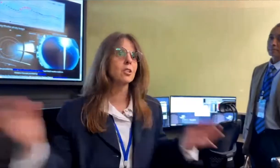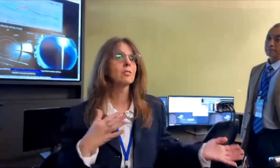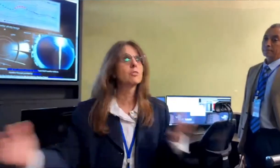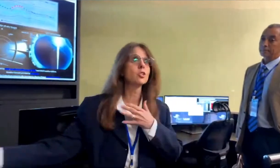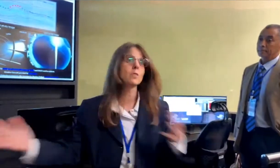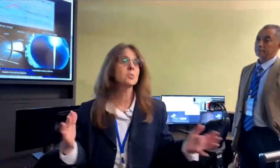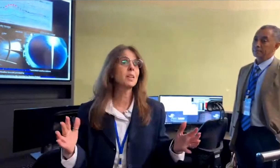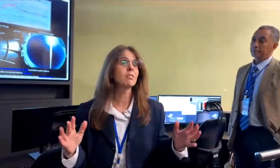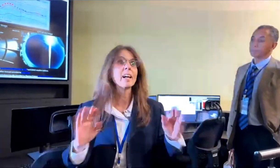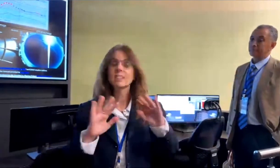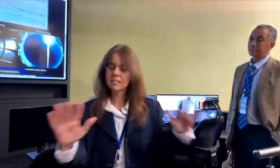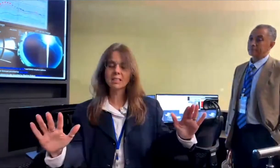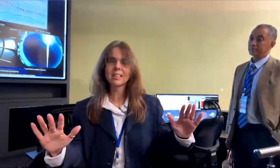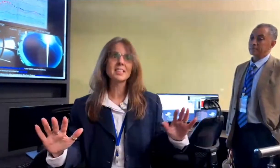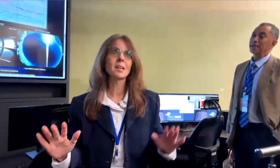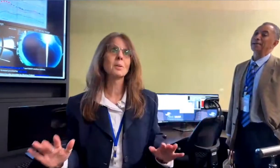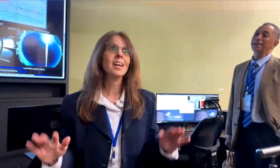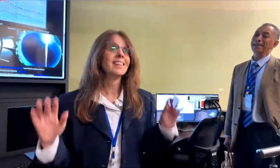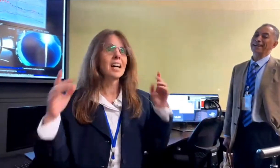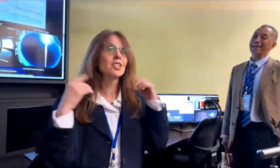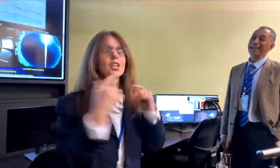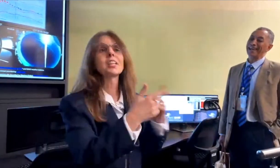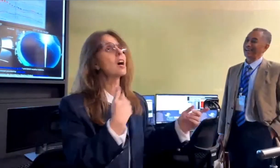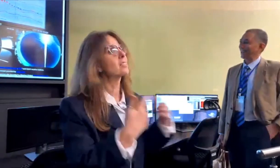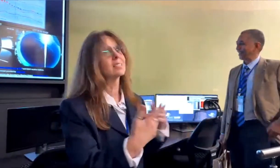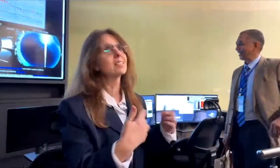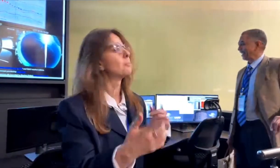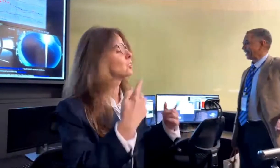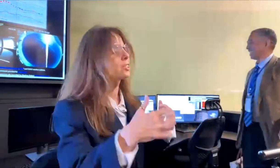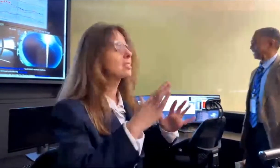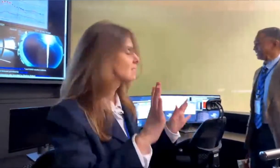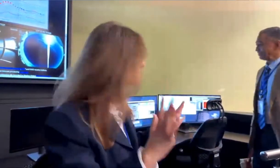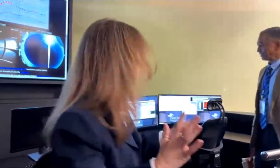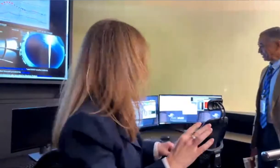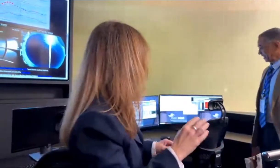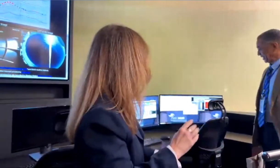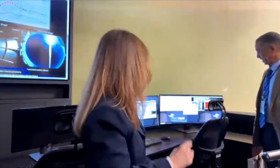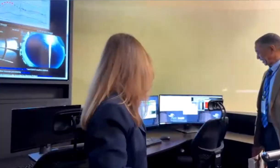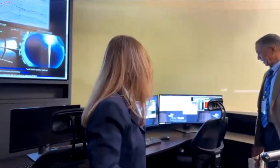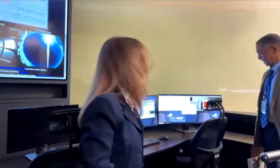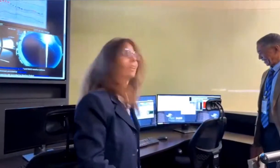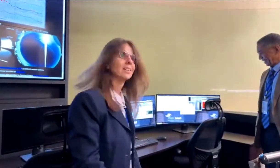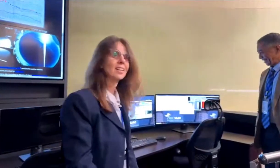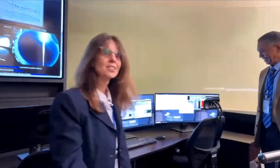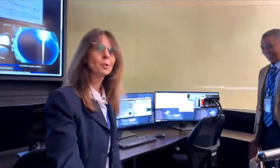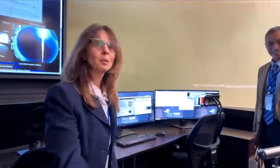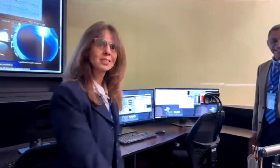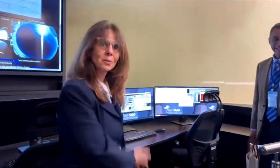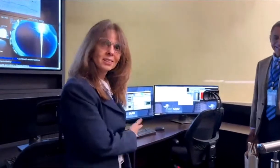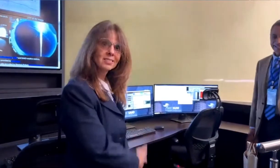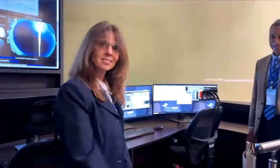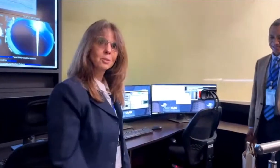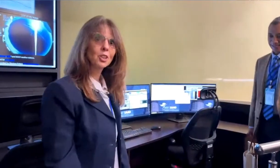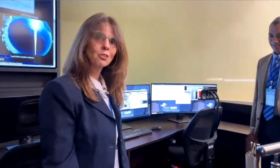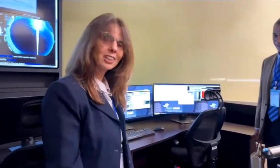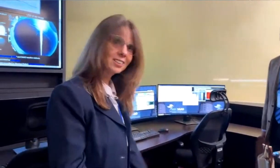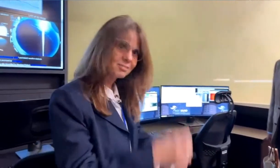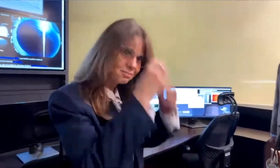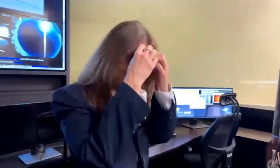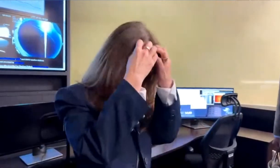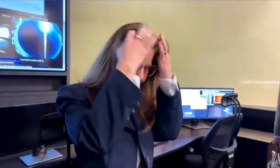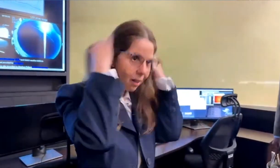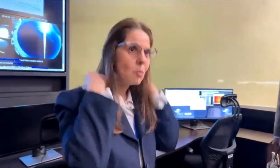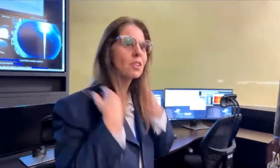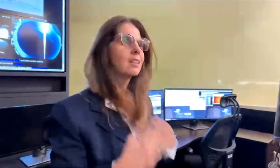delay, and that's not due to the speed of light. That's still the same. That's just our system just goes a little bit slower. Okay. So please, when you're